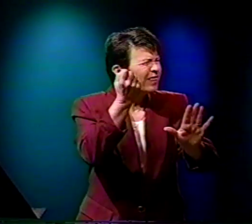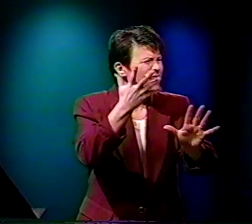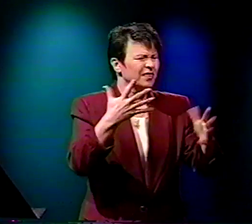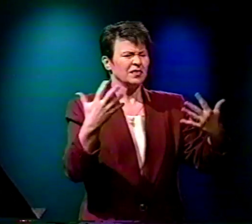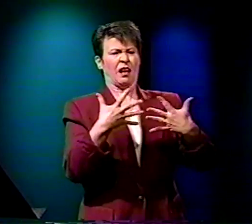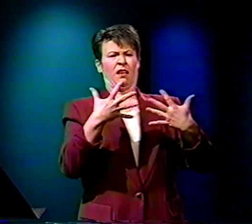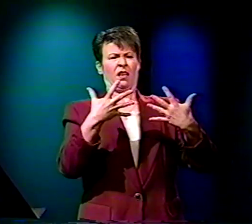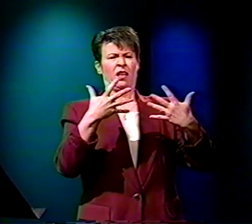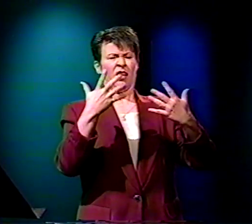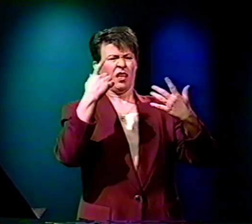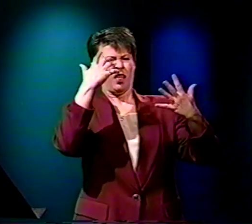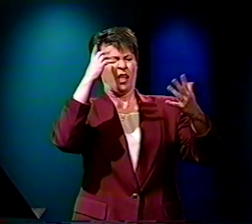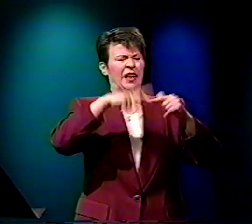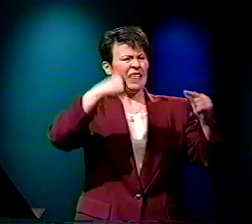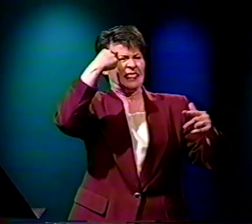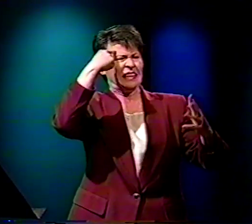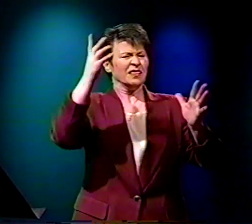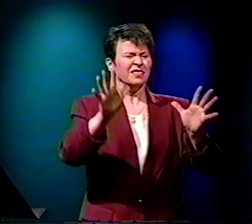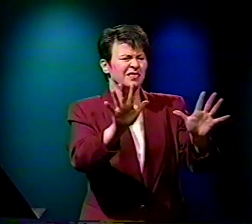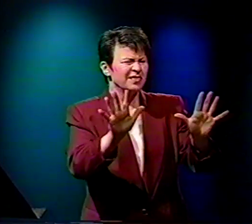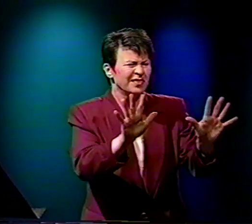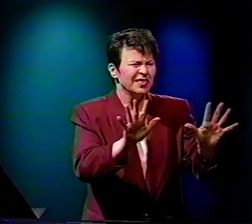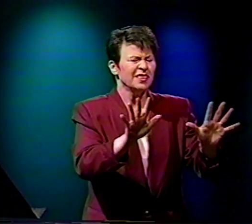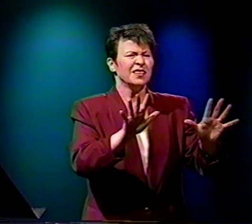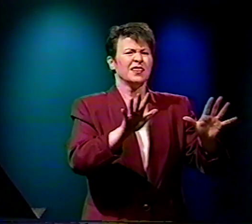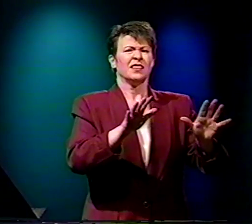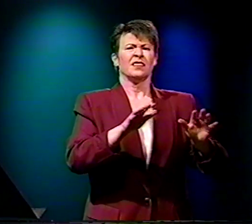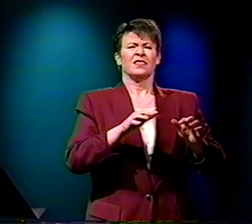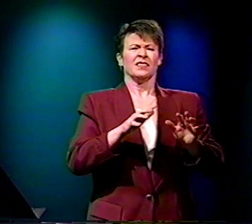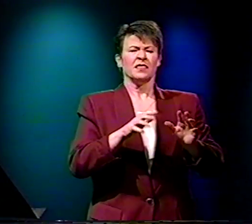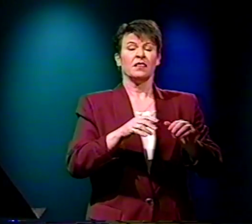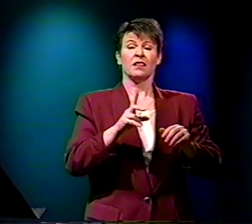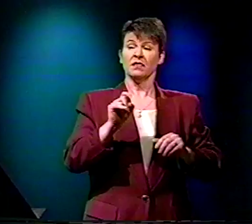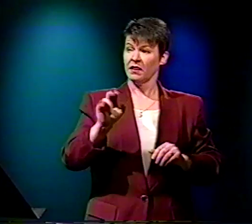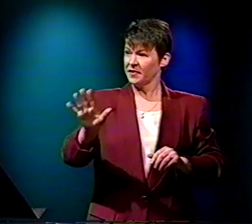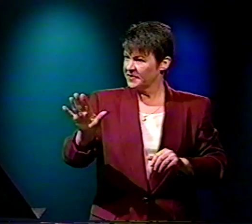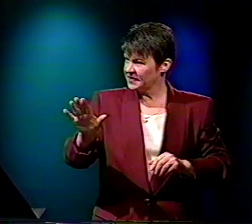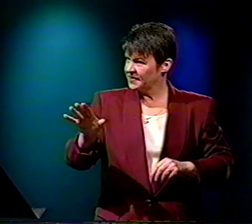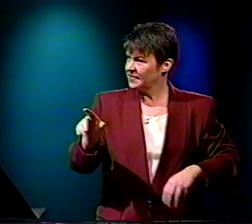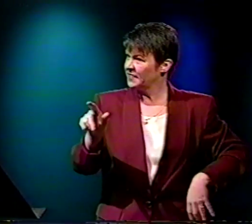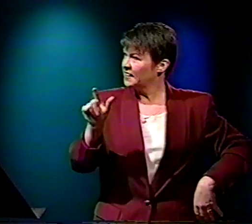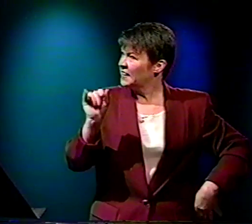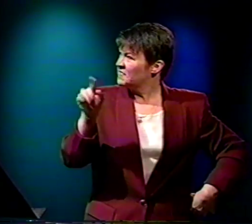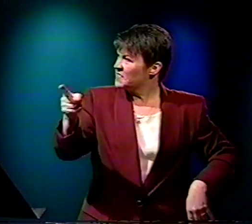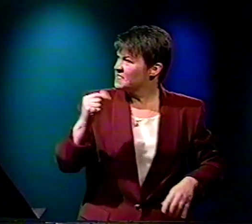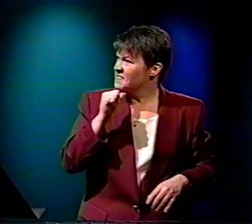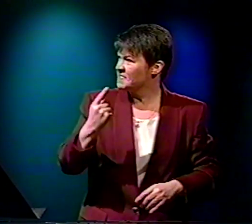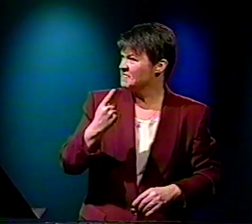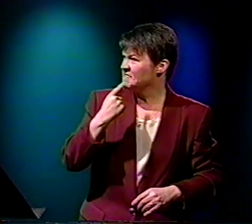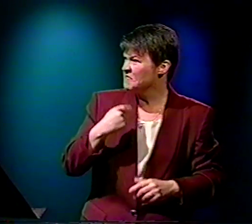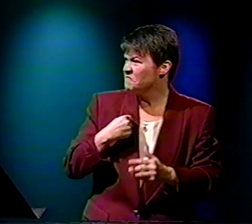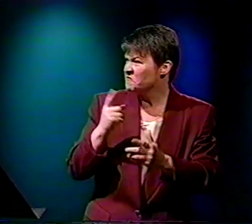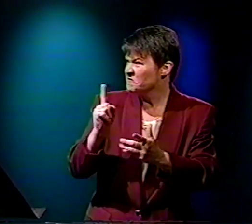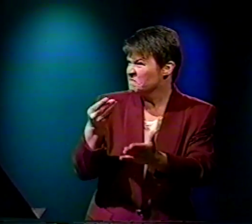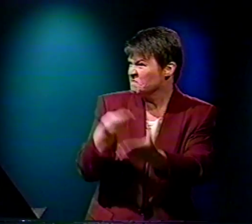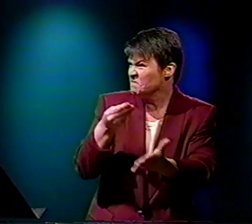And he goes, no, wait a minute. He became a little bit frightened, and so he couldn't really think quickly enough. He says, no, wait a minute. And the Don said, if you don't tell